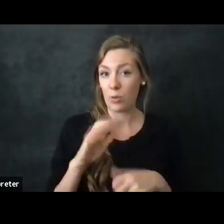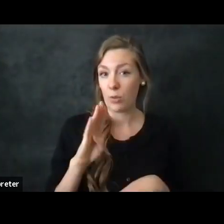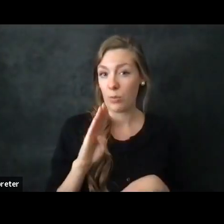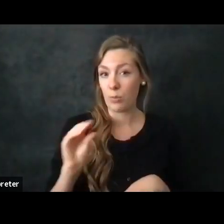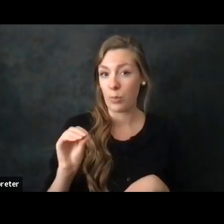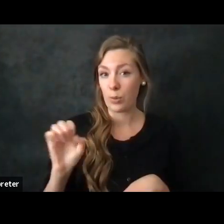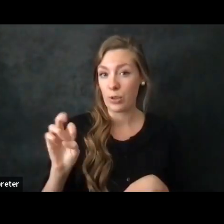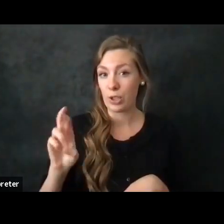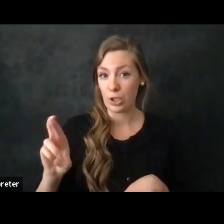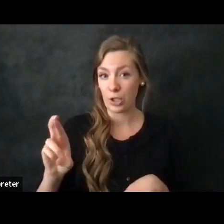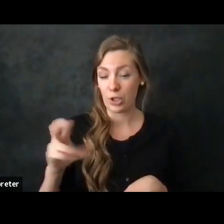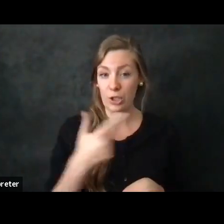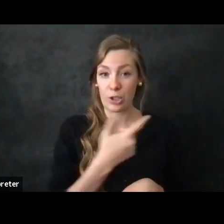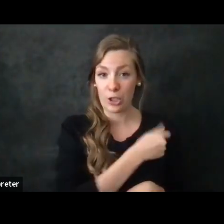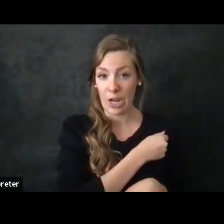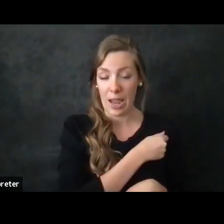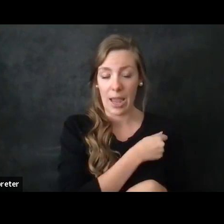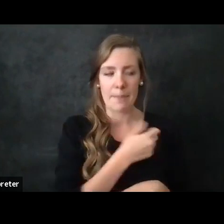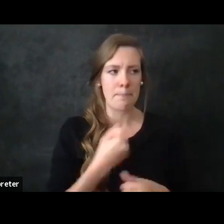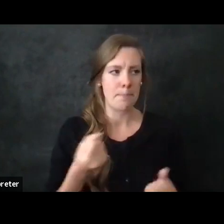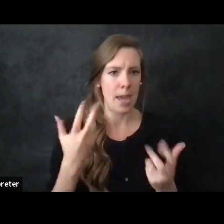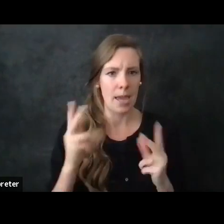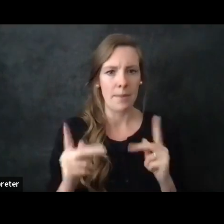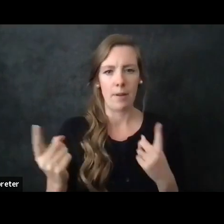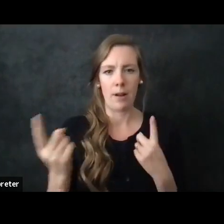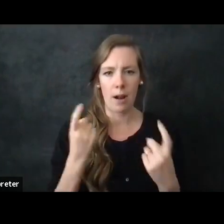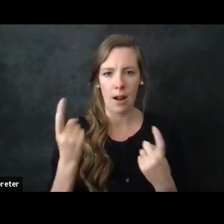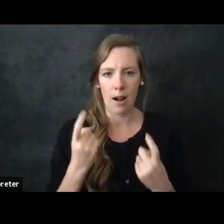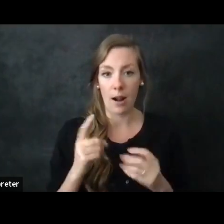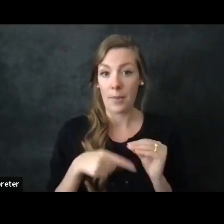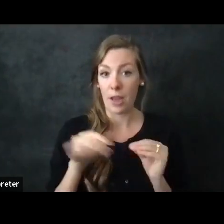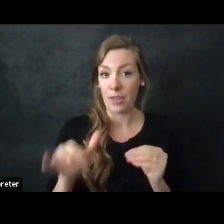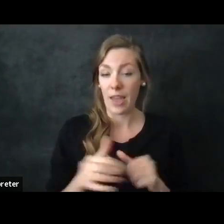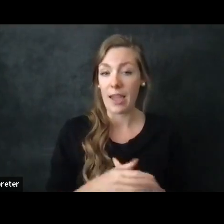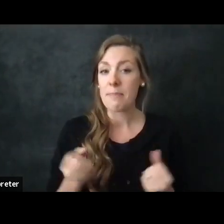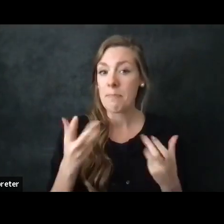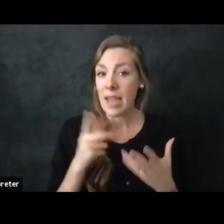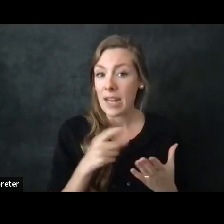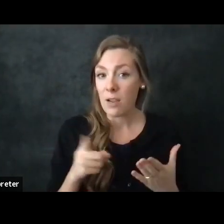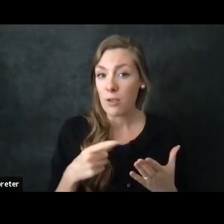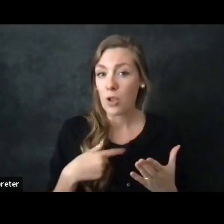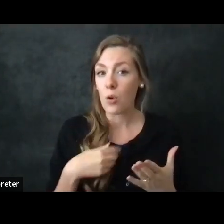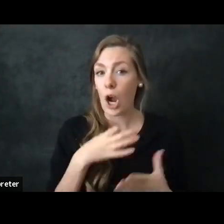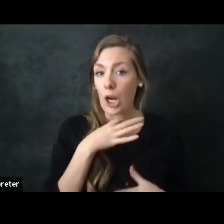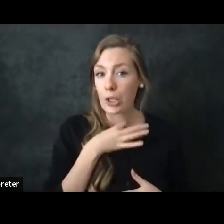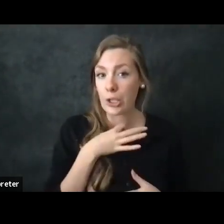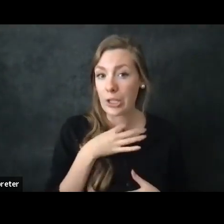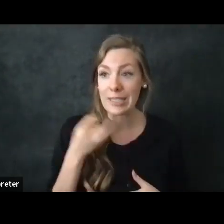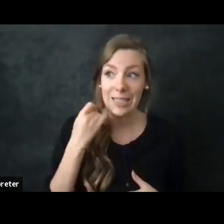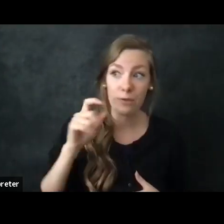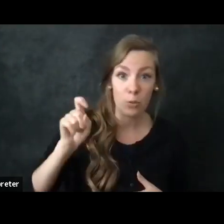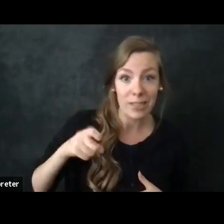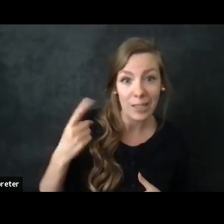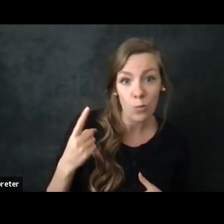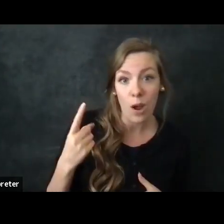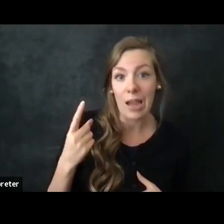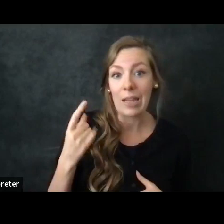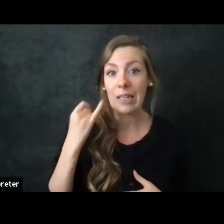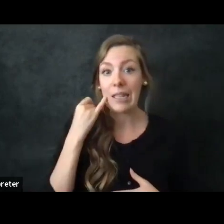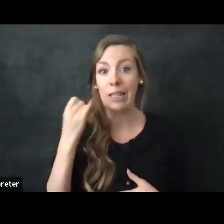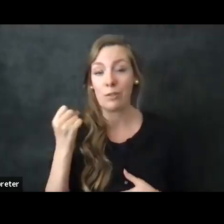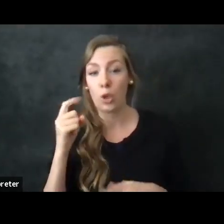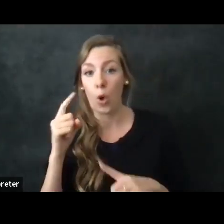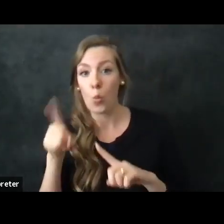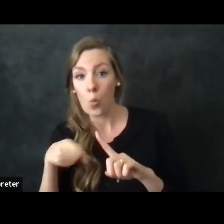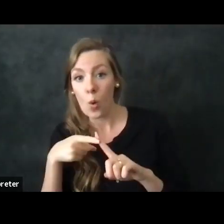We've certainly been getting a lot of questions from constituents about that lately. We know that many of you have questions about whether you'll need a booster, and if so, how soon you